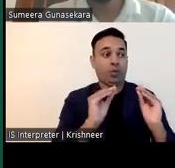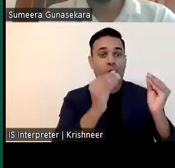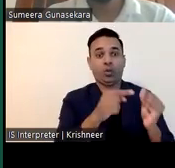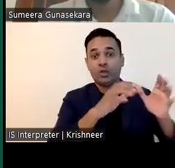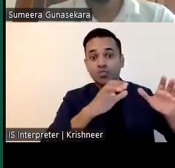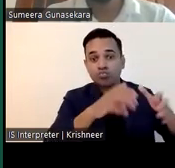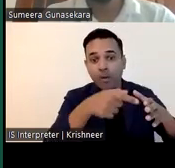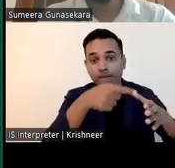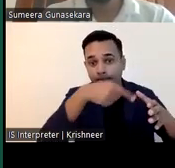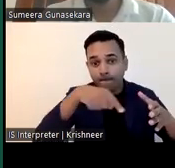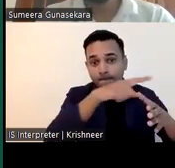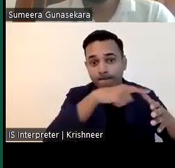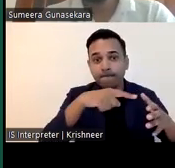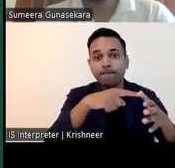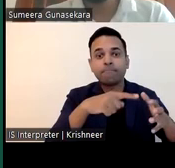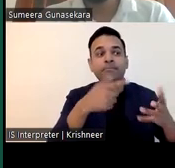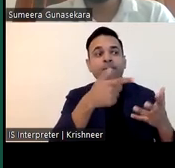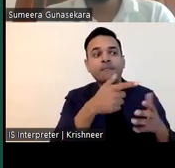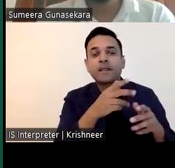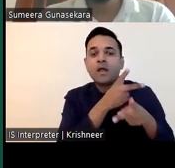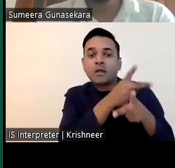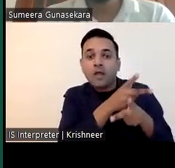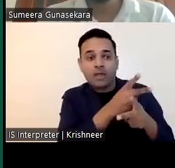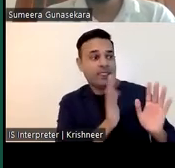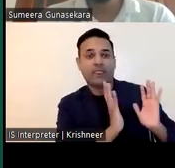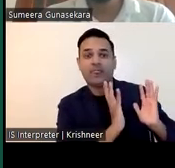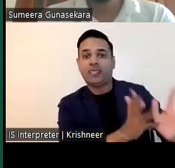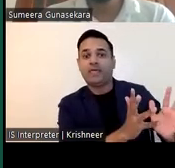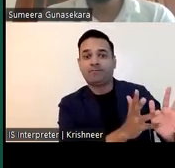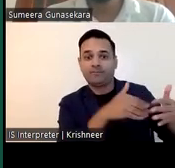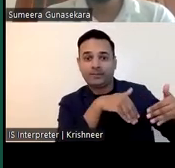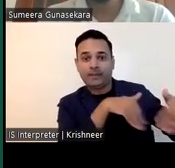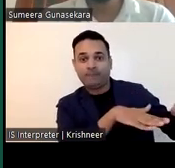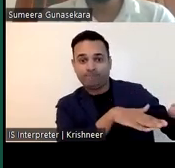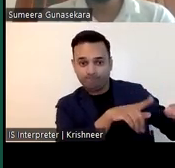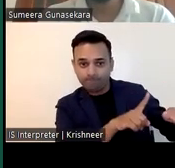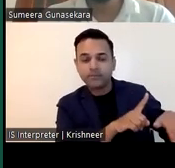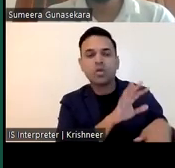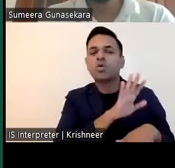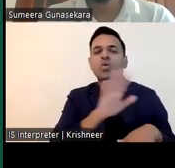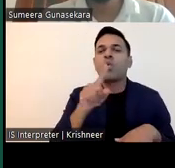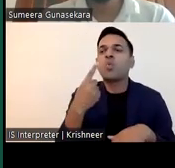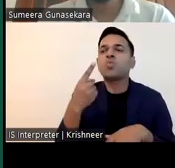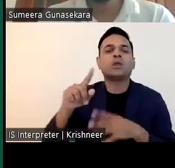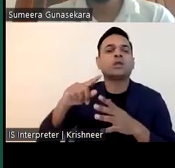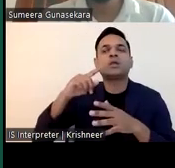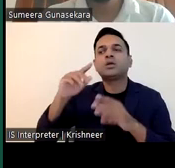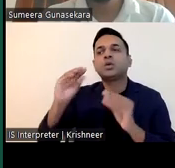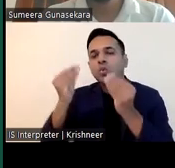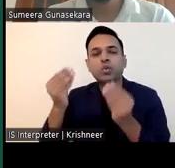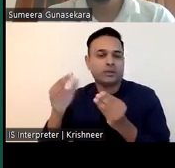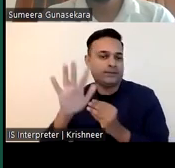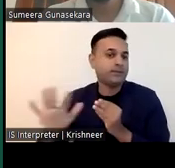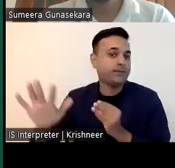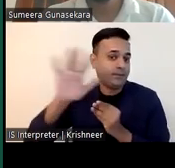we have over 450 care leavers with us in this network. So also the person with this differently able